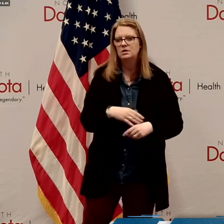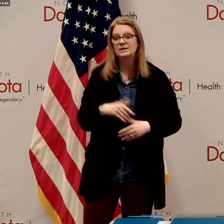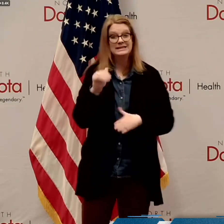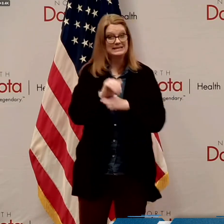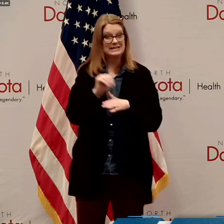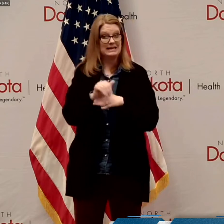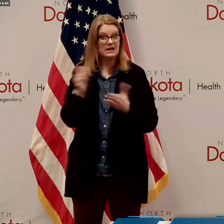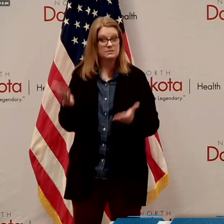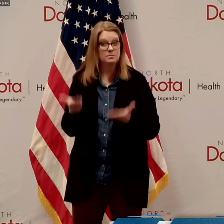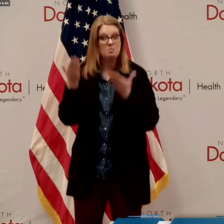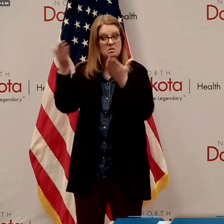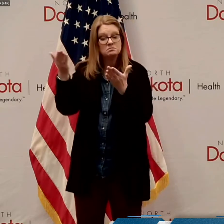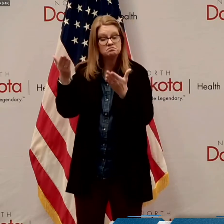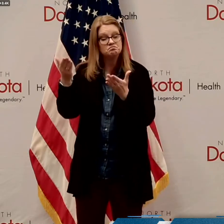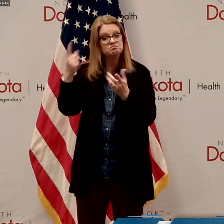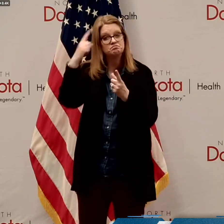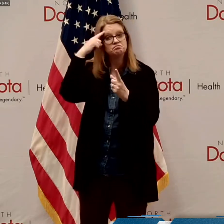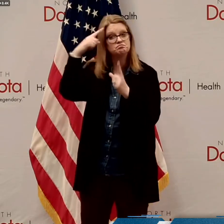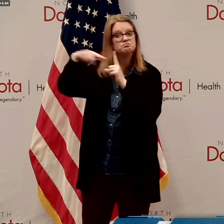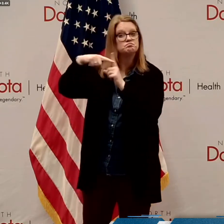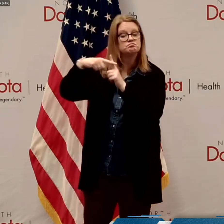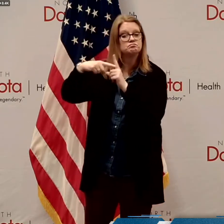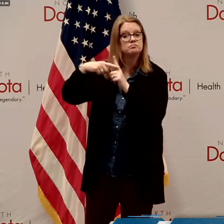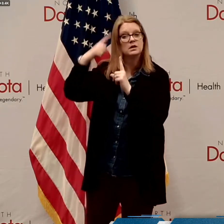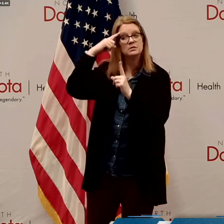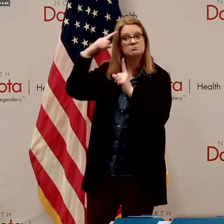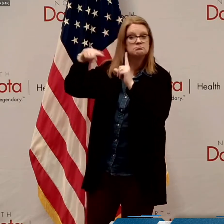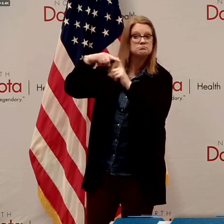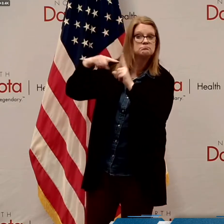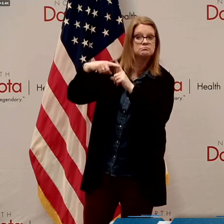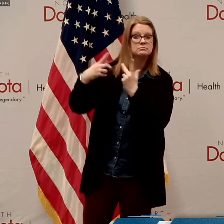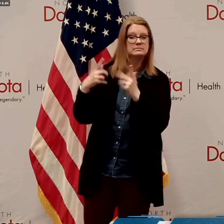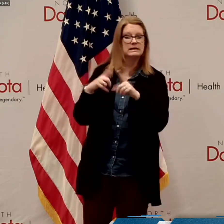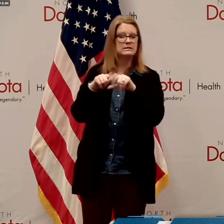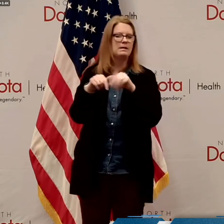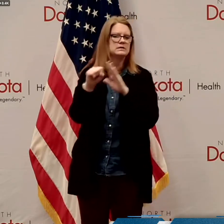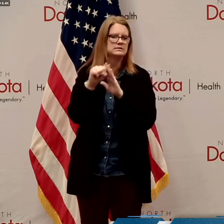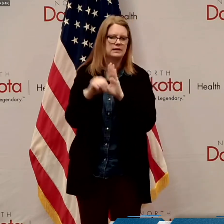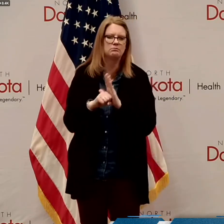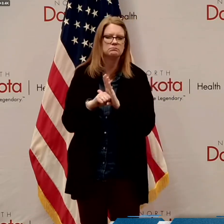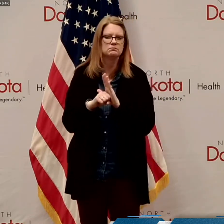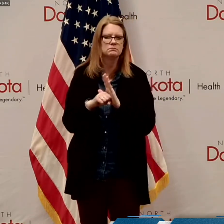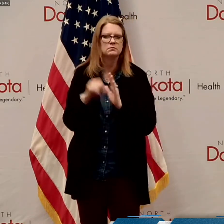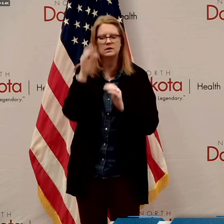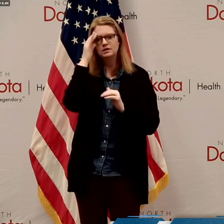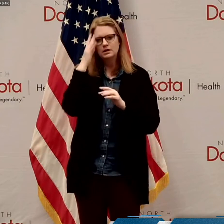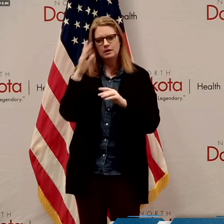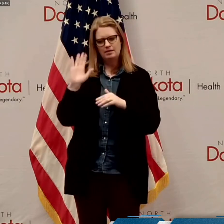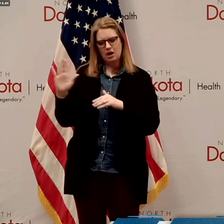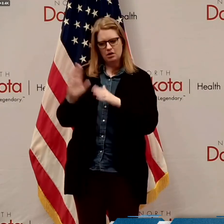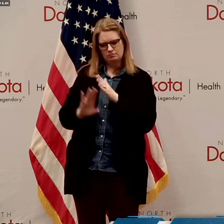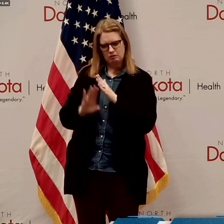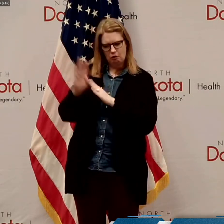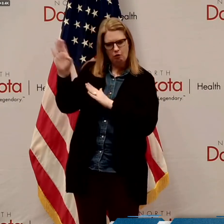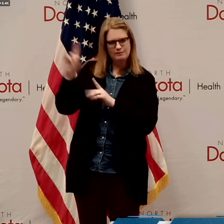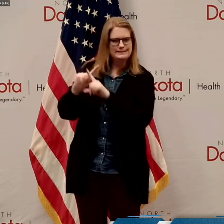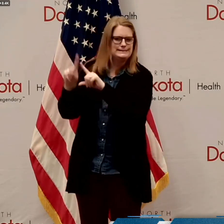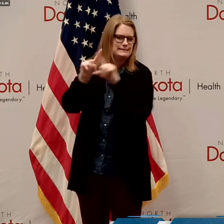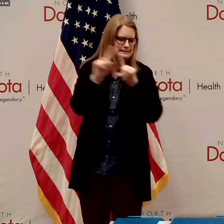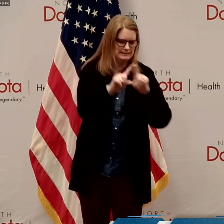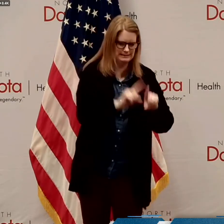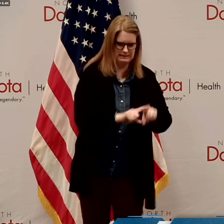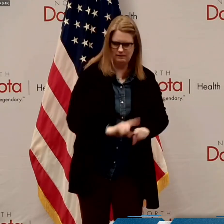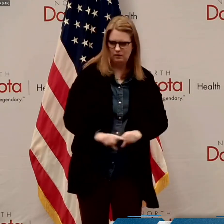there's optimism, and that optimism varies by state based on where people are on their individual curves. The White House understands that